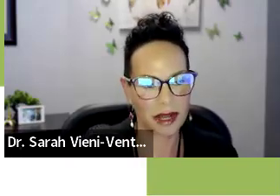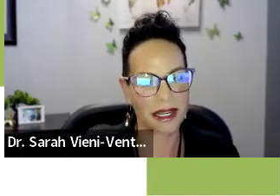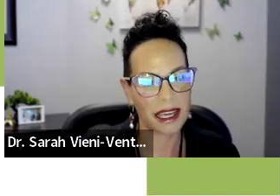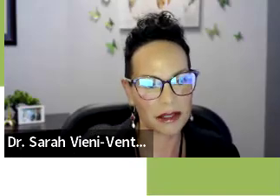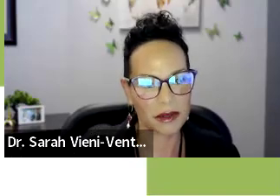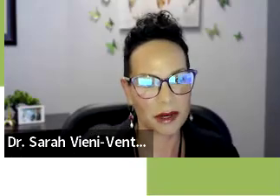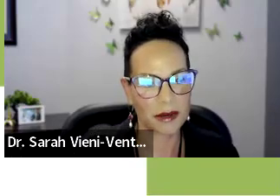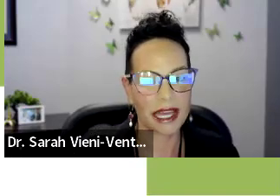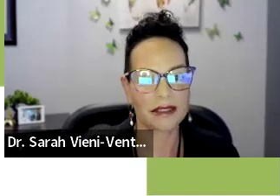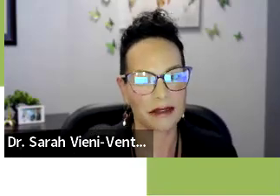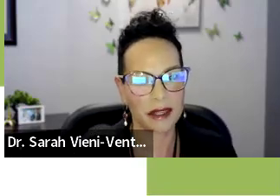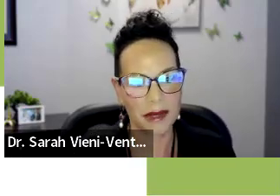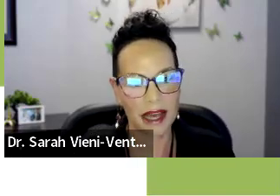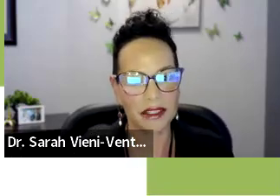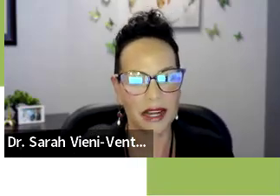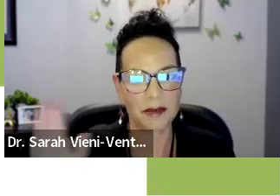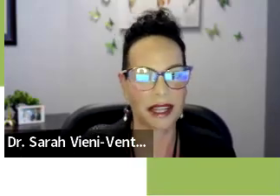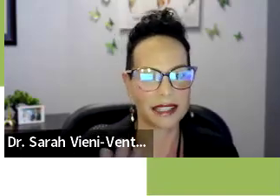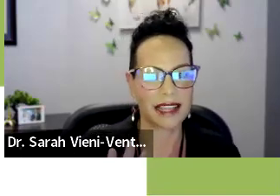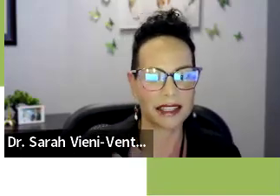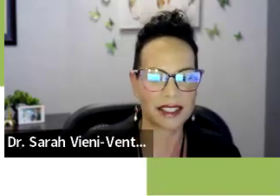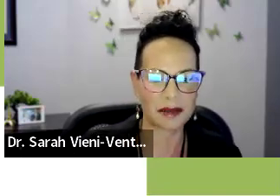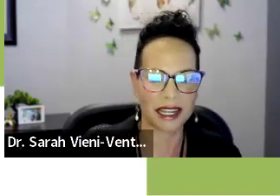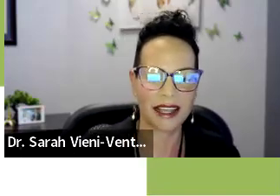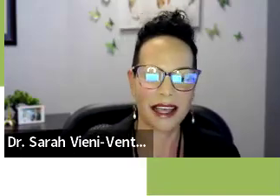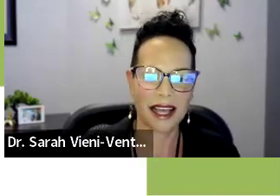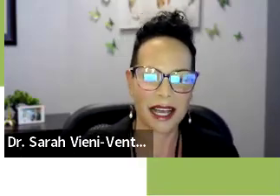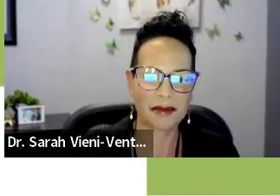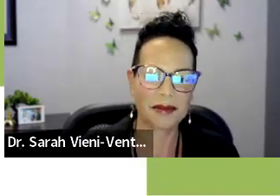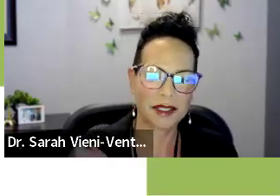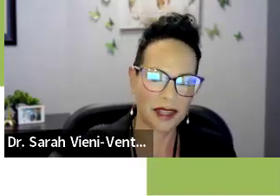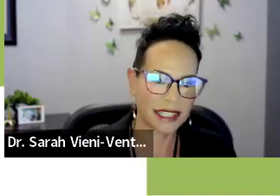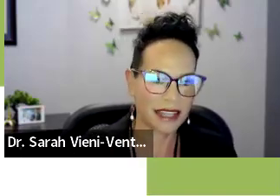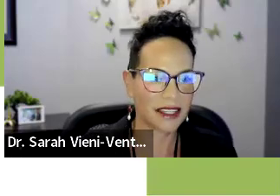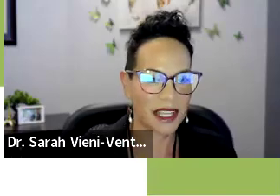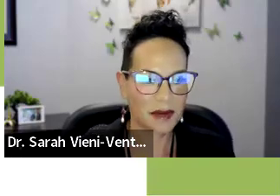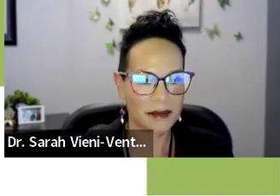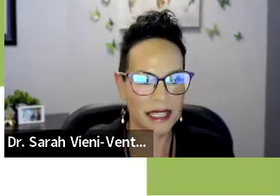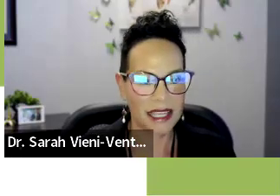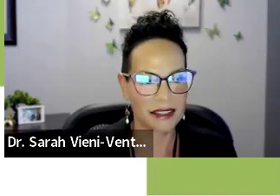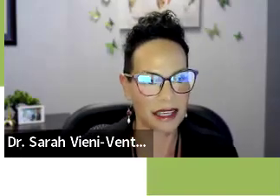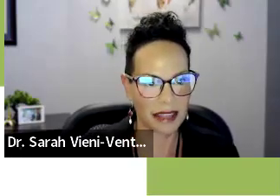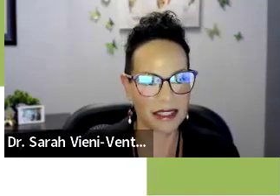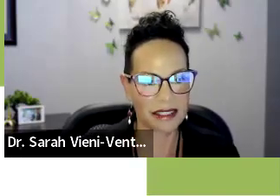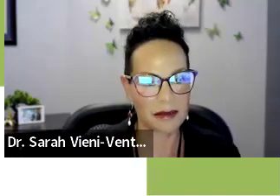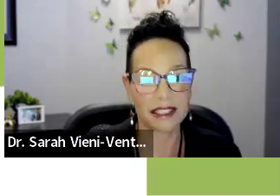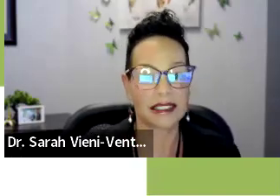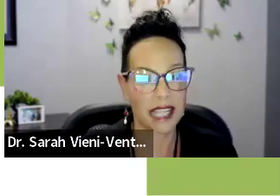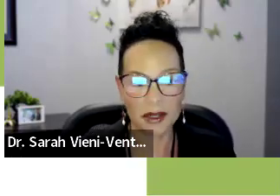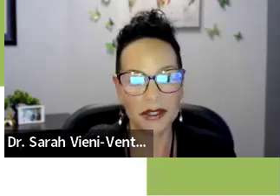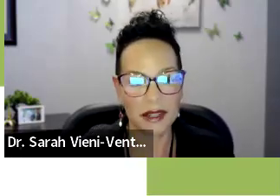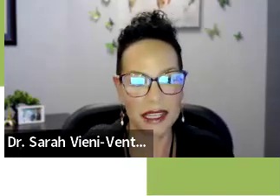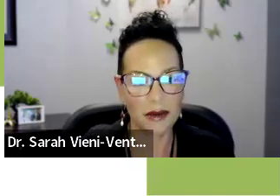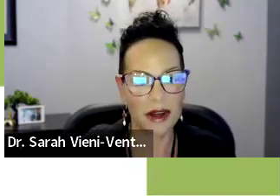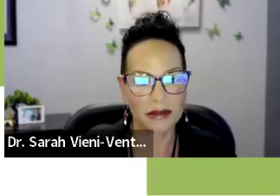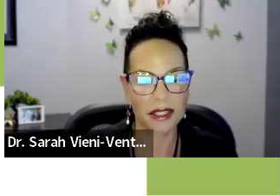another program in high school where we're allowed to give them college credit. But I'll get to that in just a minute. So they take the advanced placement test. And again, this is something, this is